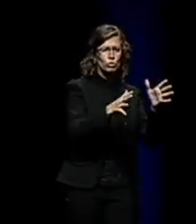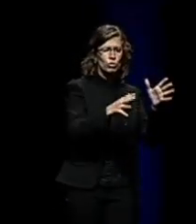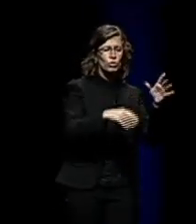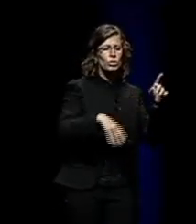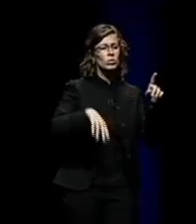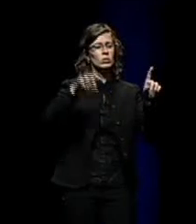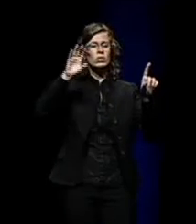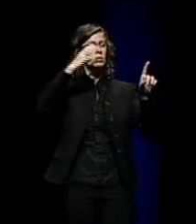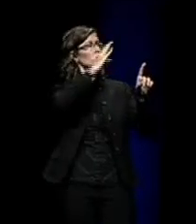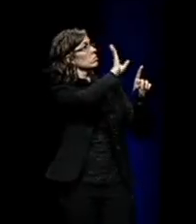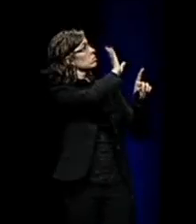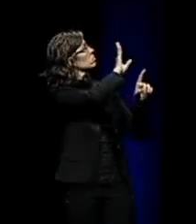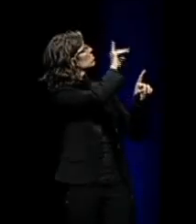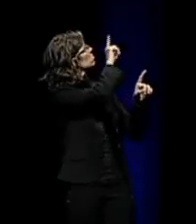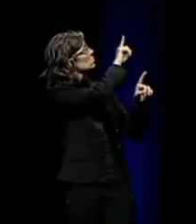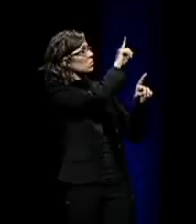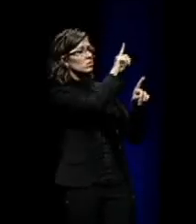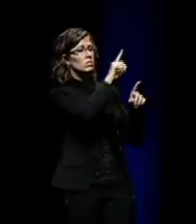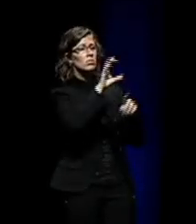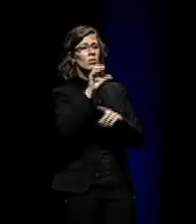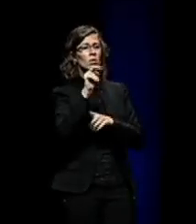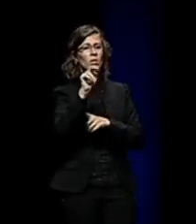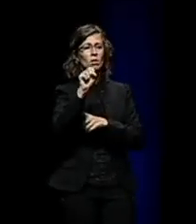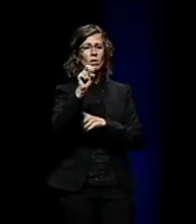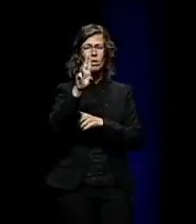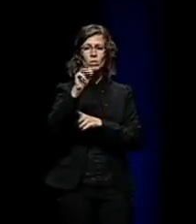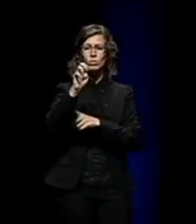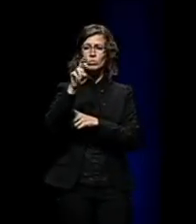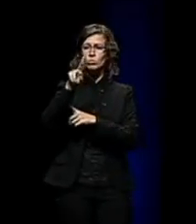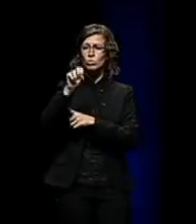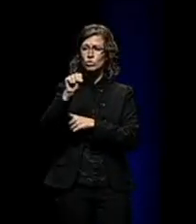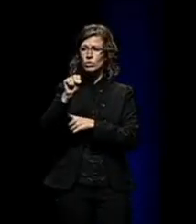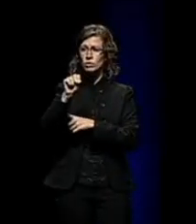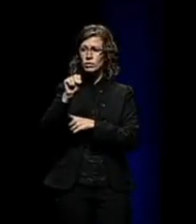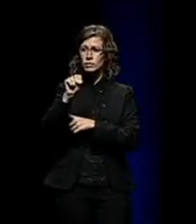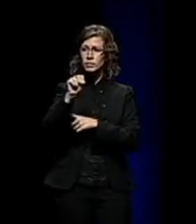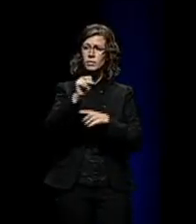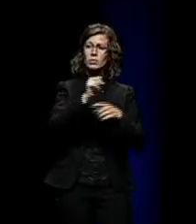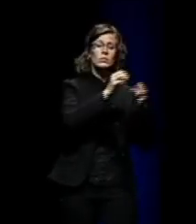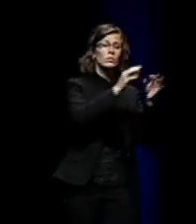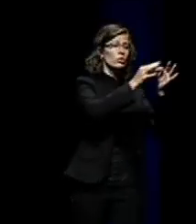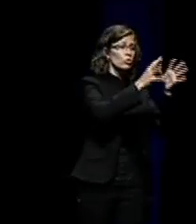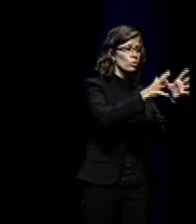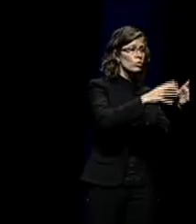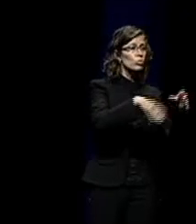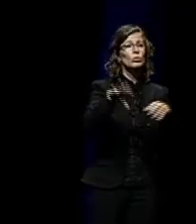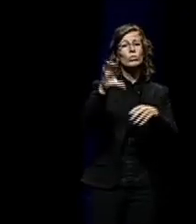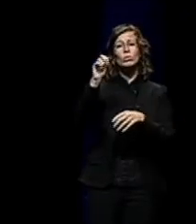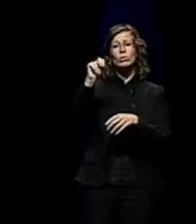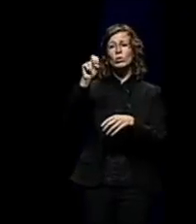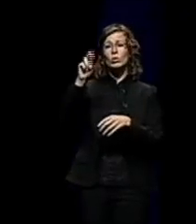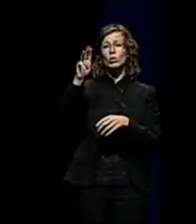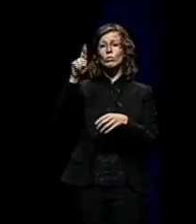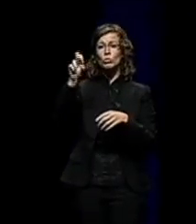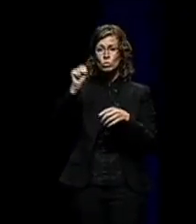And those people give you information through a process called a job task analysis, a